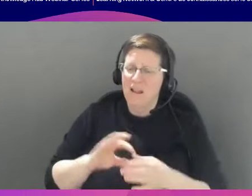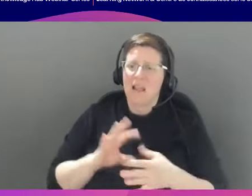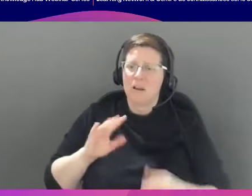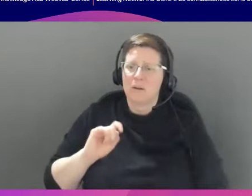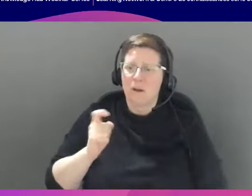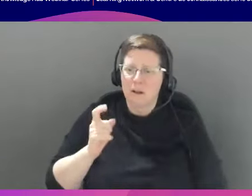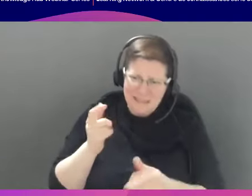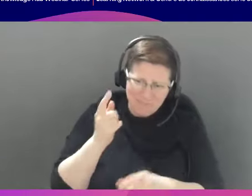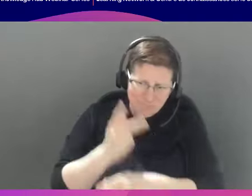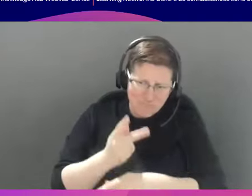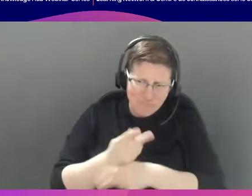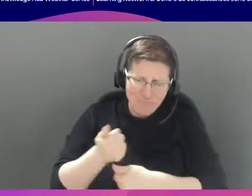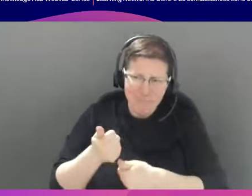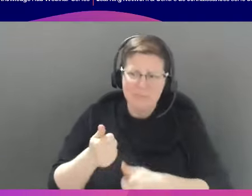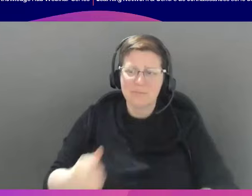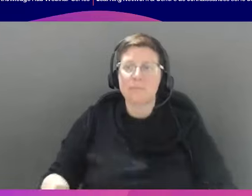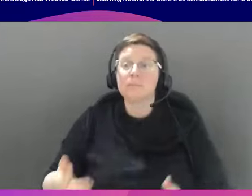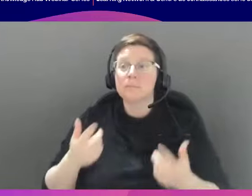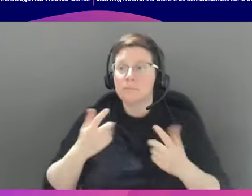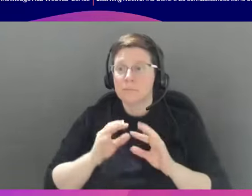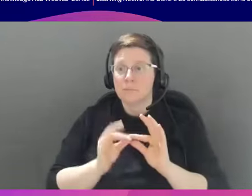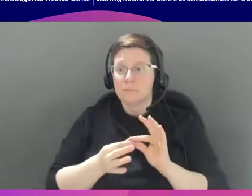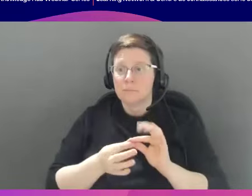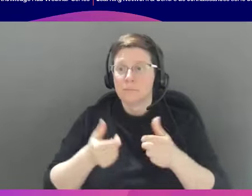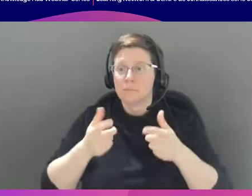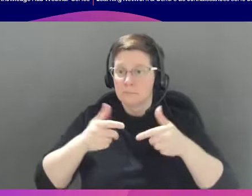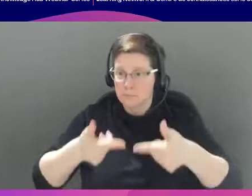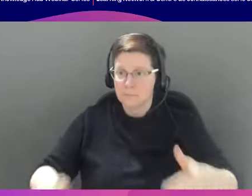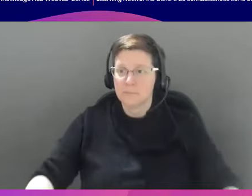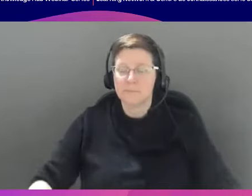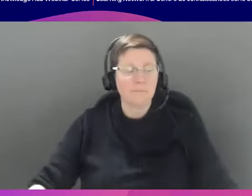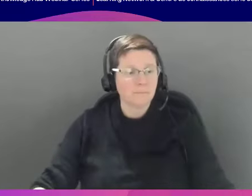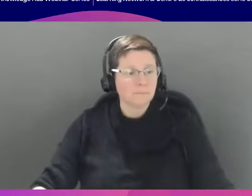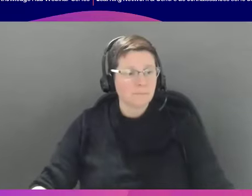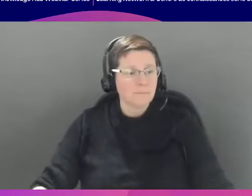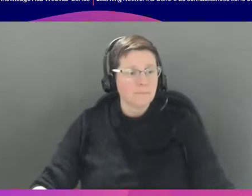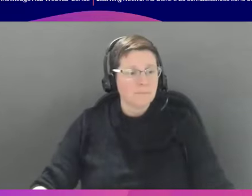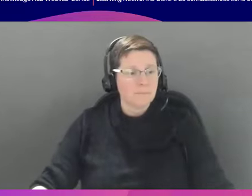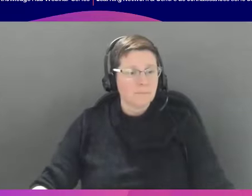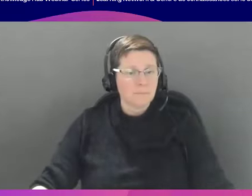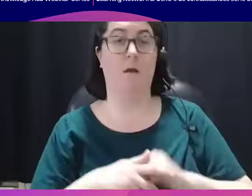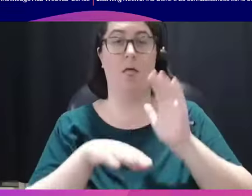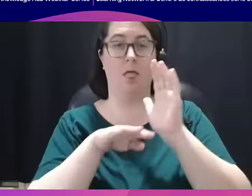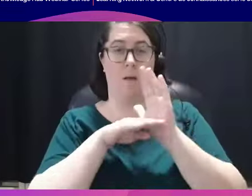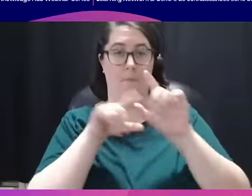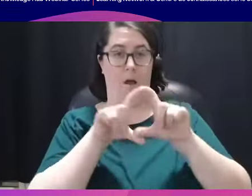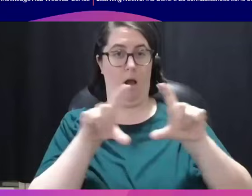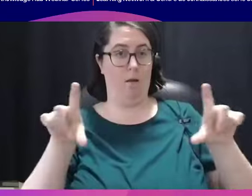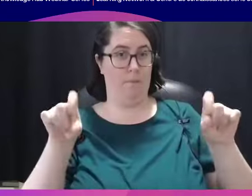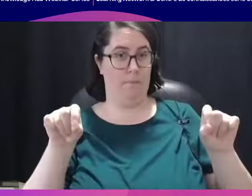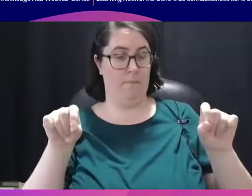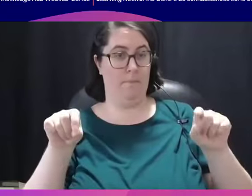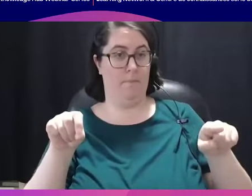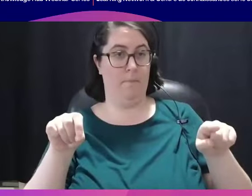it up. And the user in the bottom quote says, I think I'm really going to put serious mental and